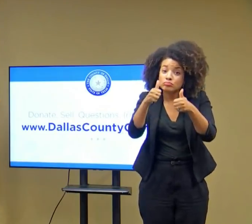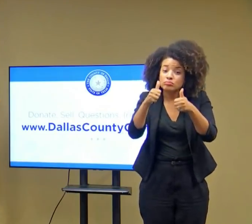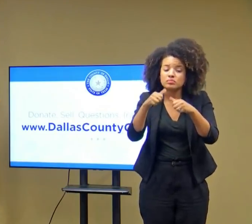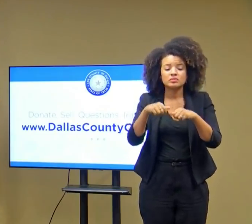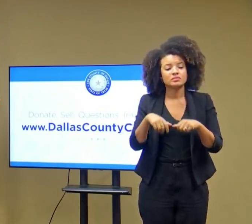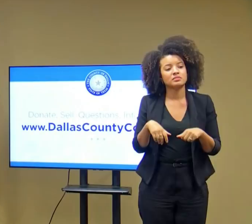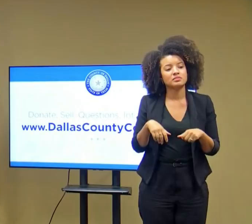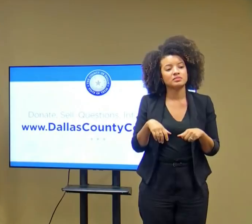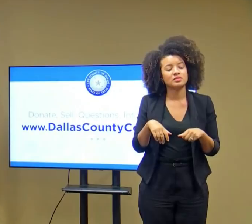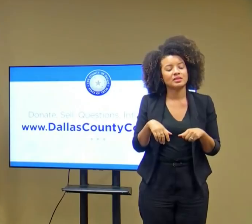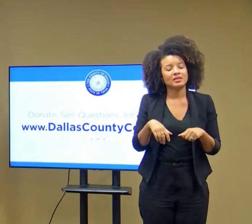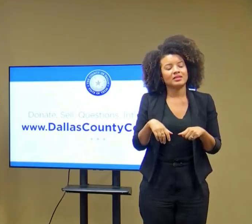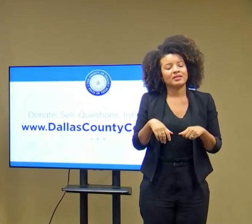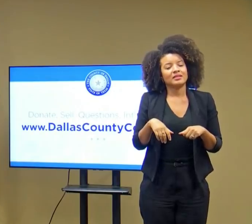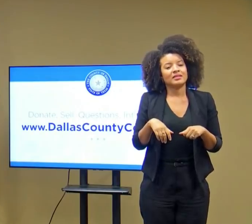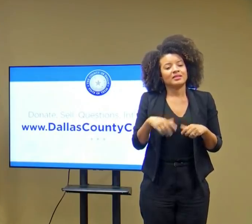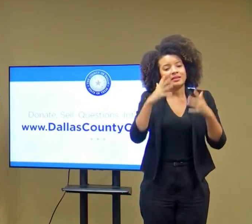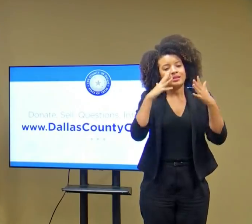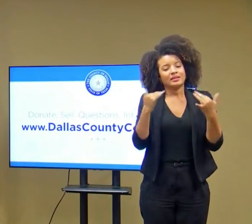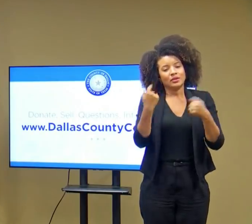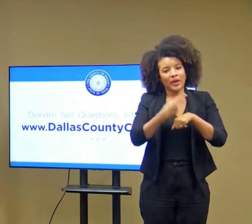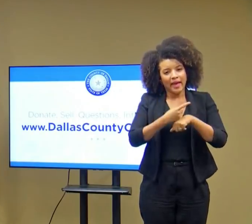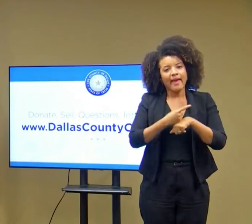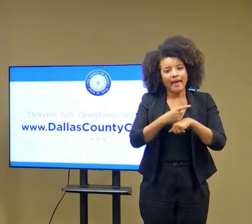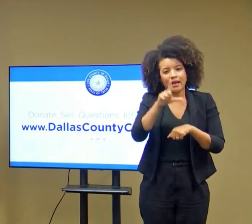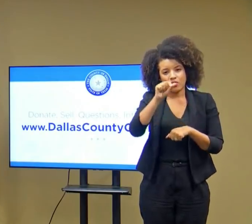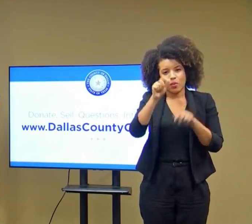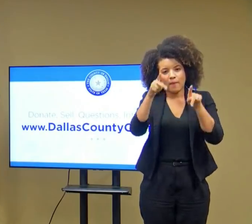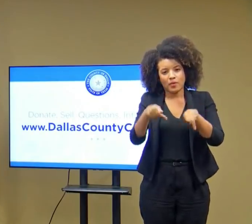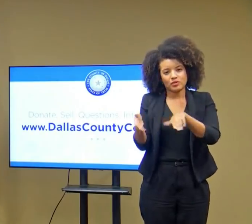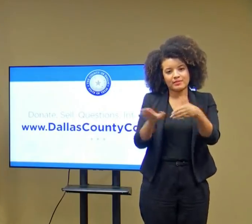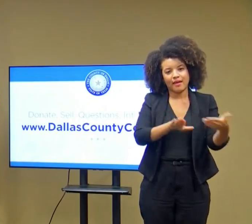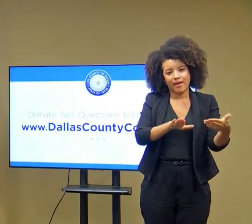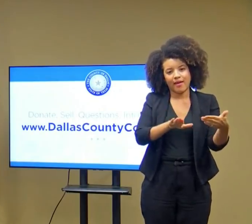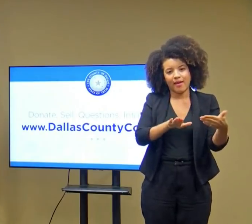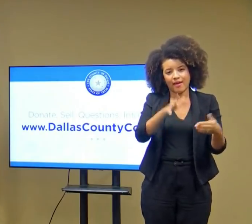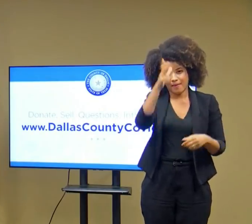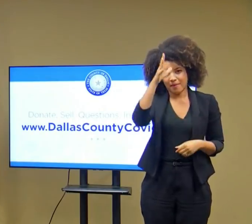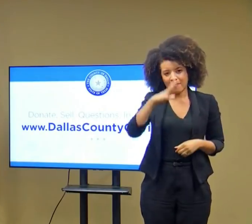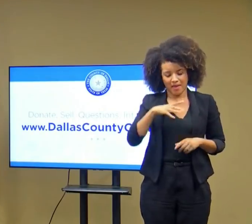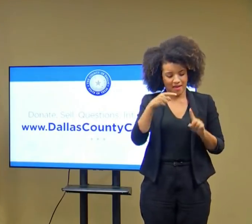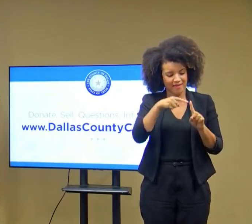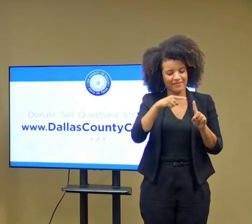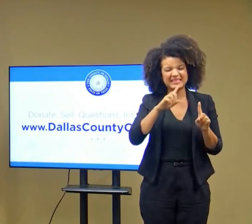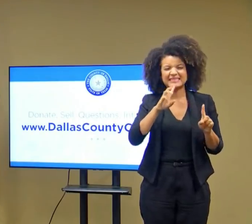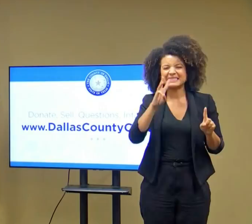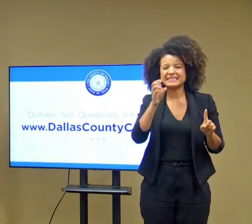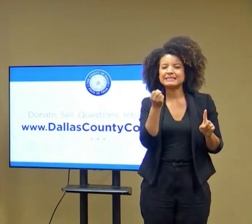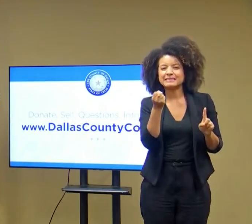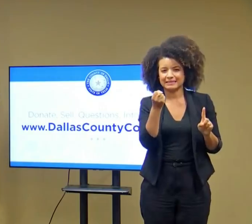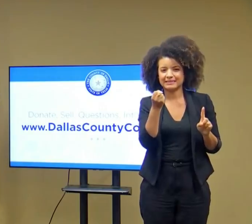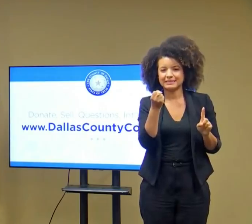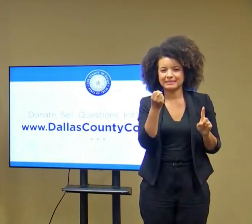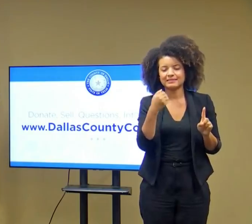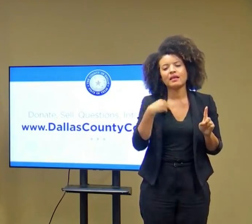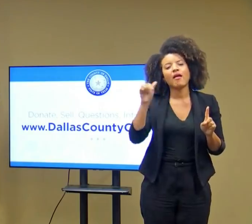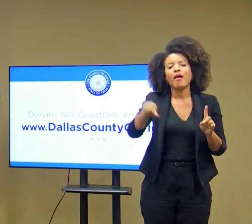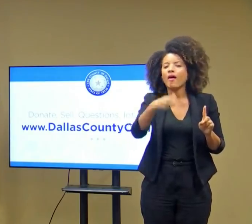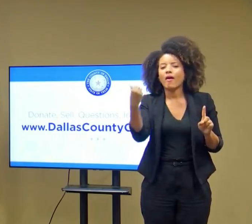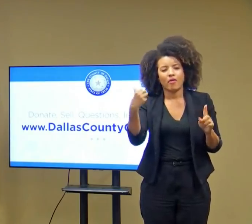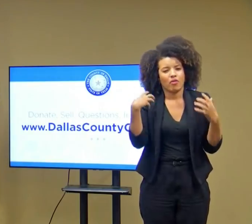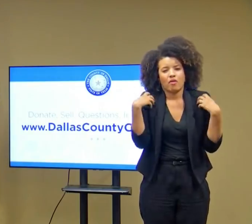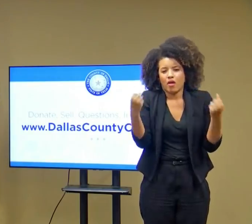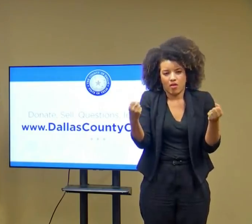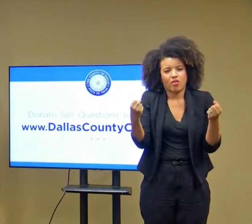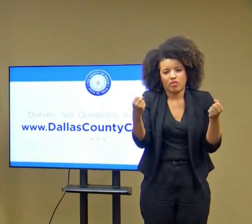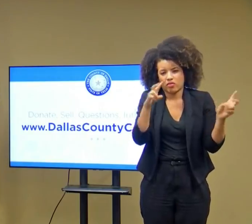Unfortunately, we suffered our 20th death today. It was a man in his 60s. He had some underlying high-risk